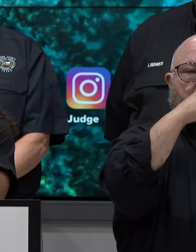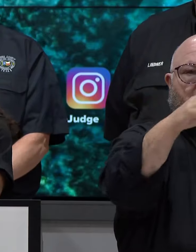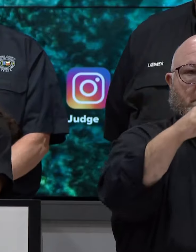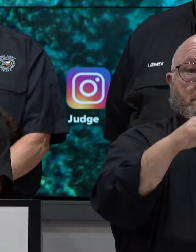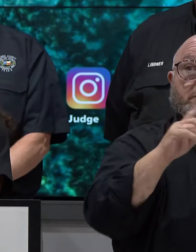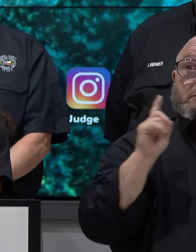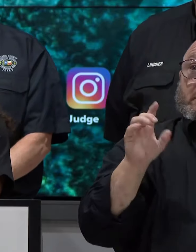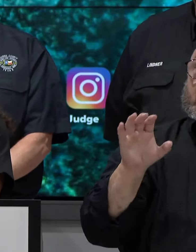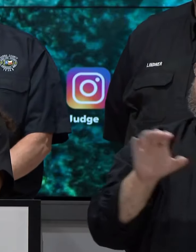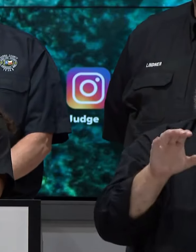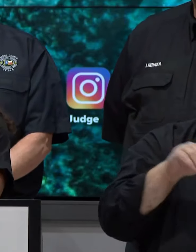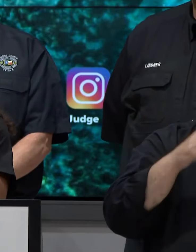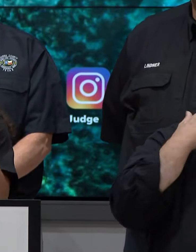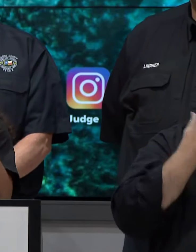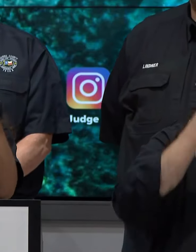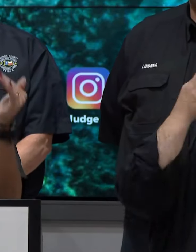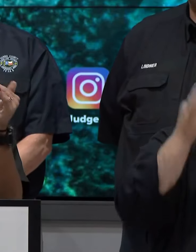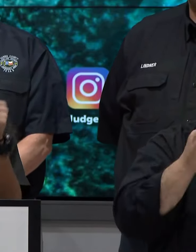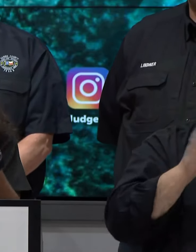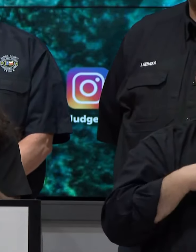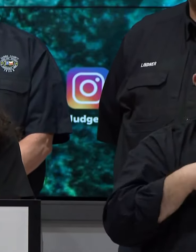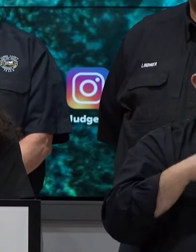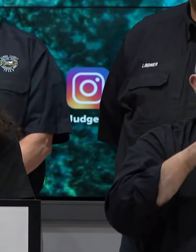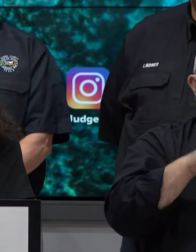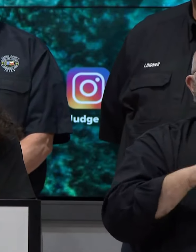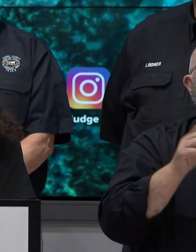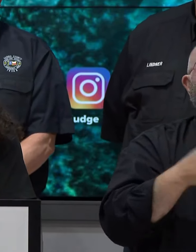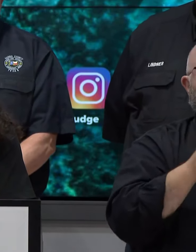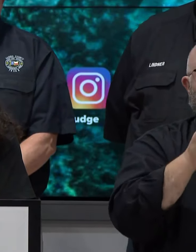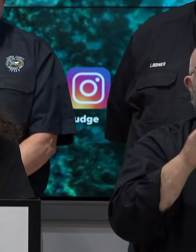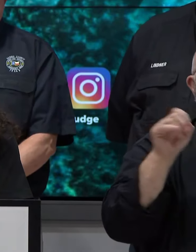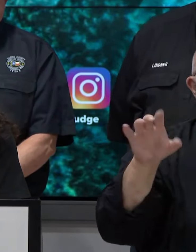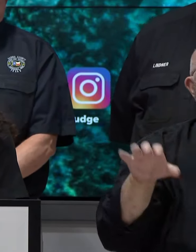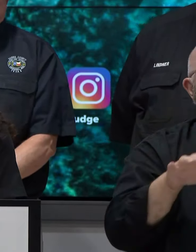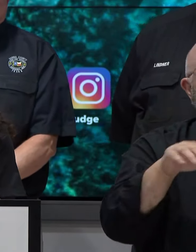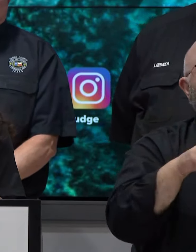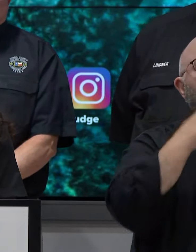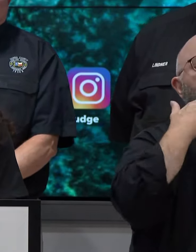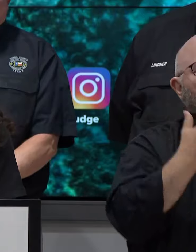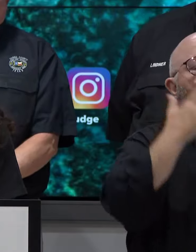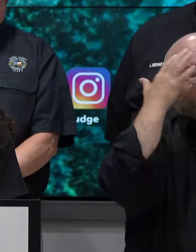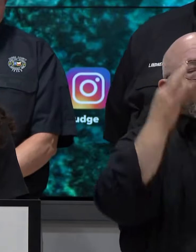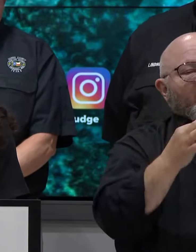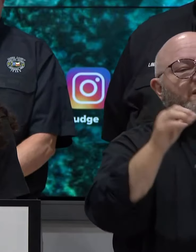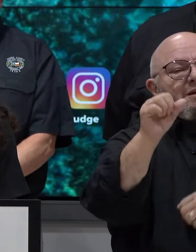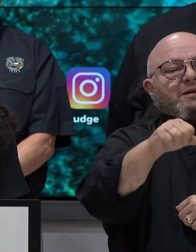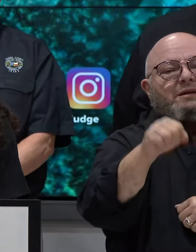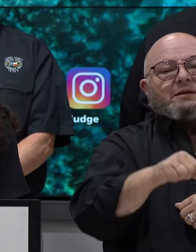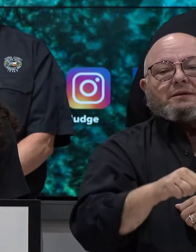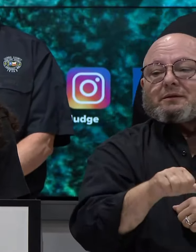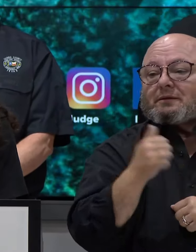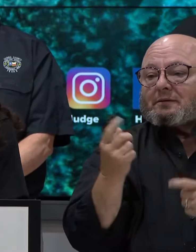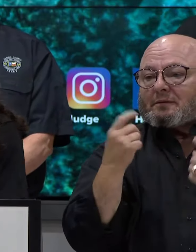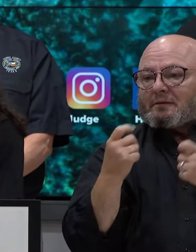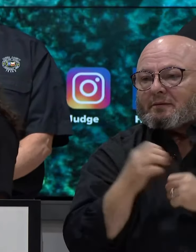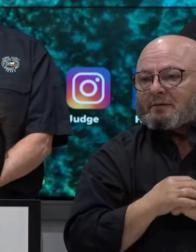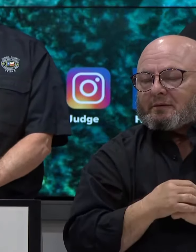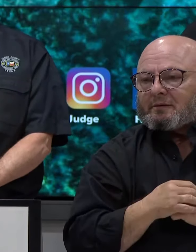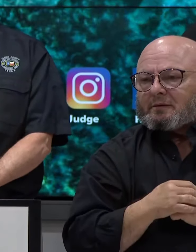faith, are they not? And right now I'm on the first side. So anyway, yeah. So what other questions do you guys have?